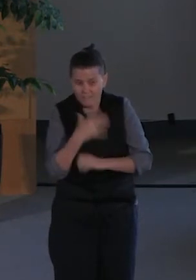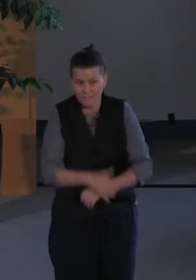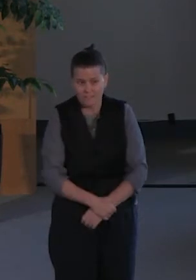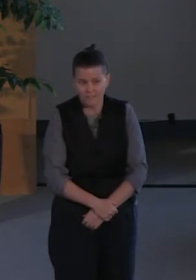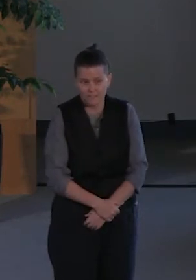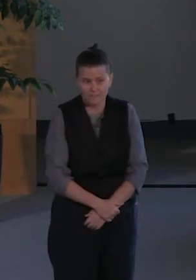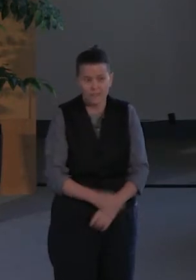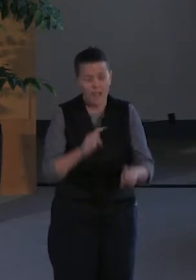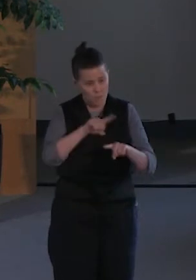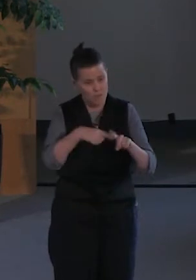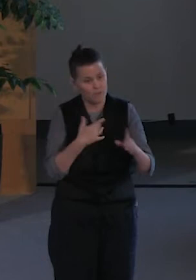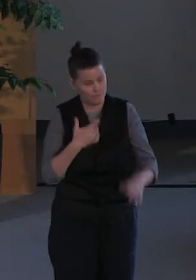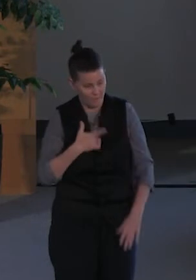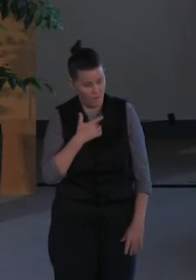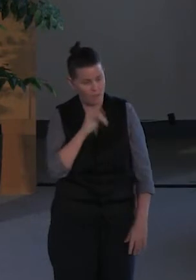And once you get a yes,